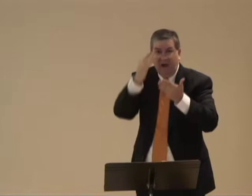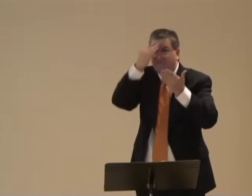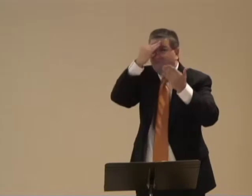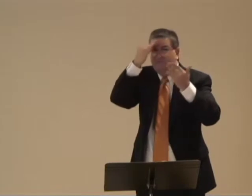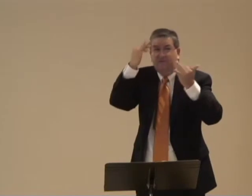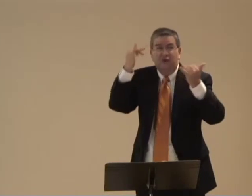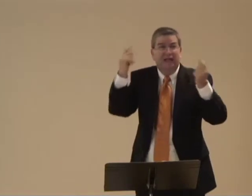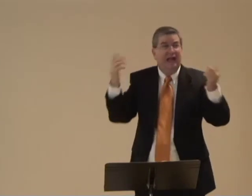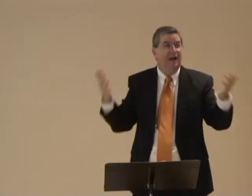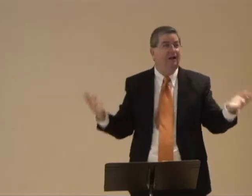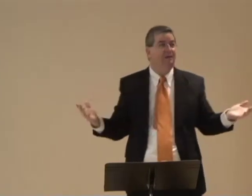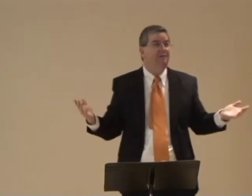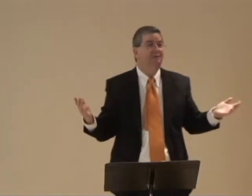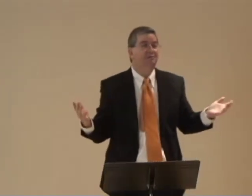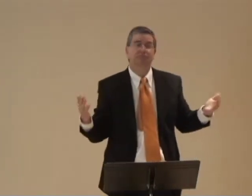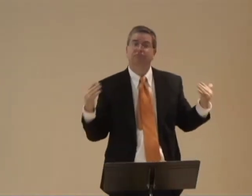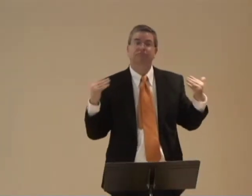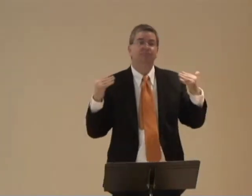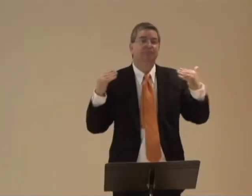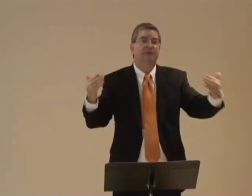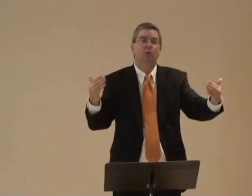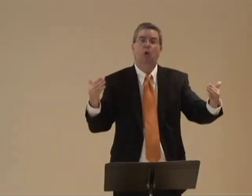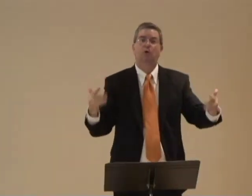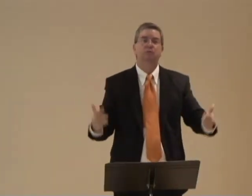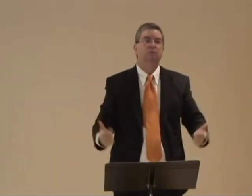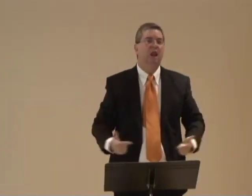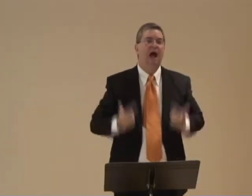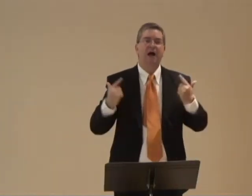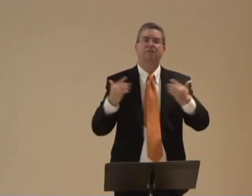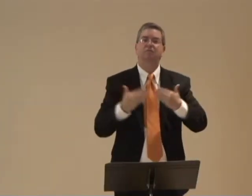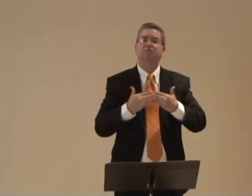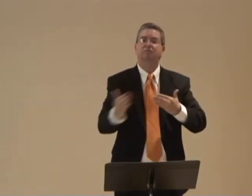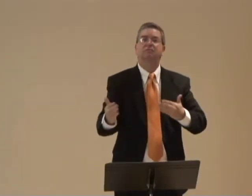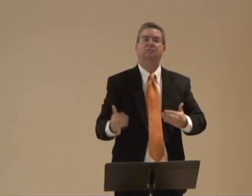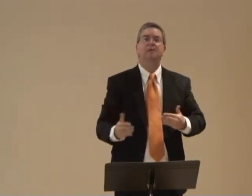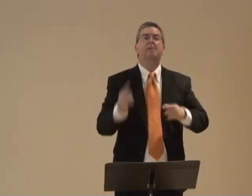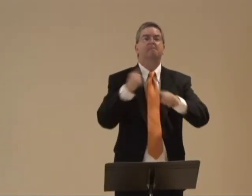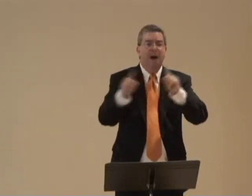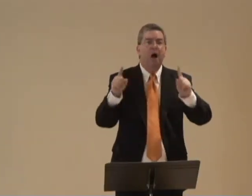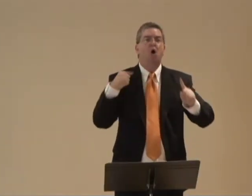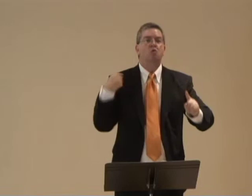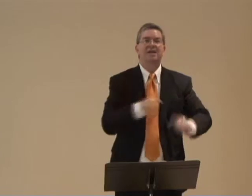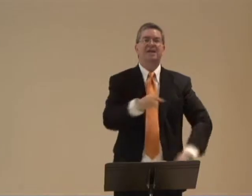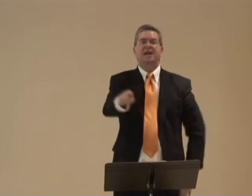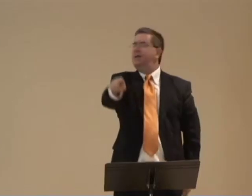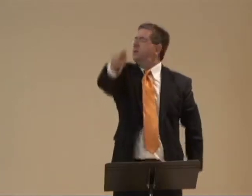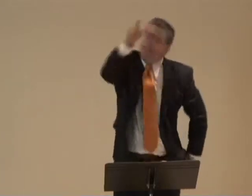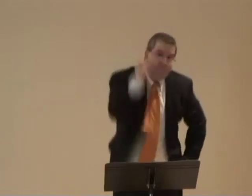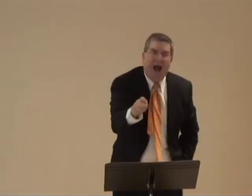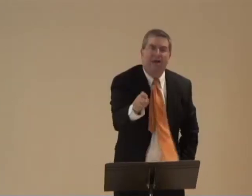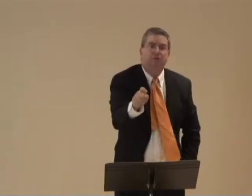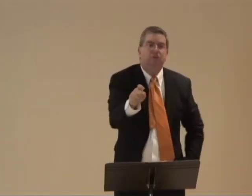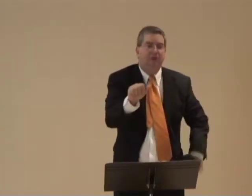yourself. Just forget. Forget the past. Go forth. Start your life now